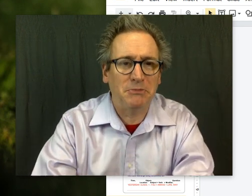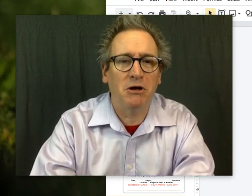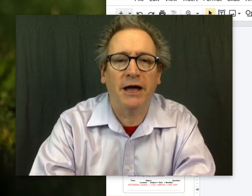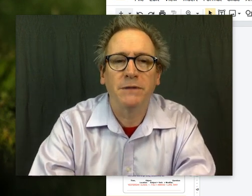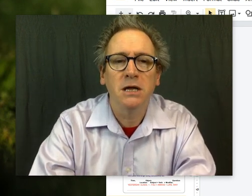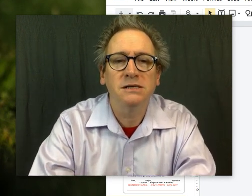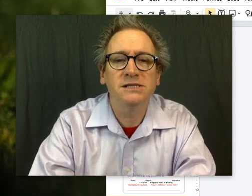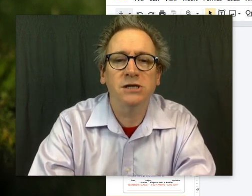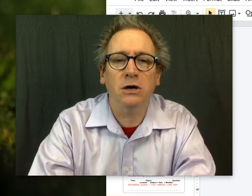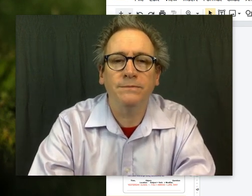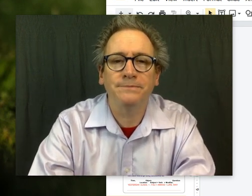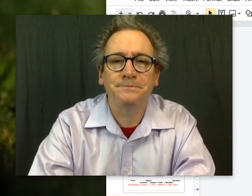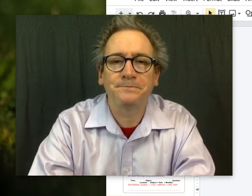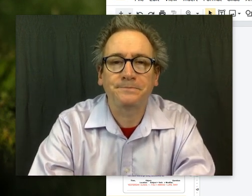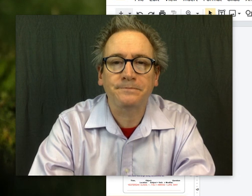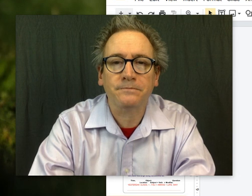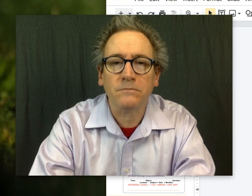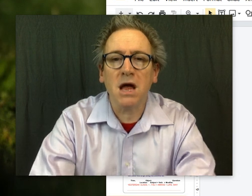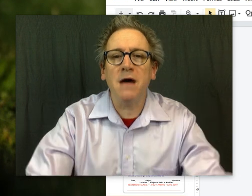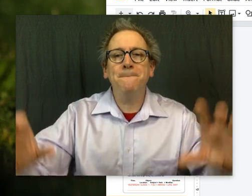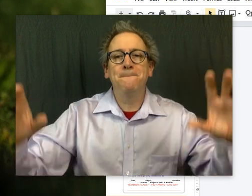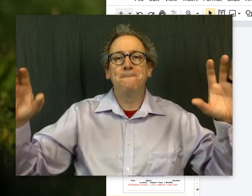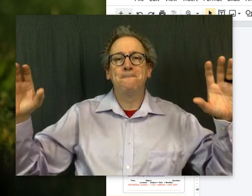cheap. Okay. So